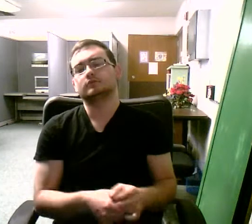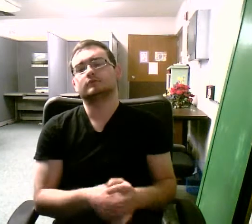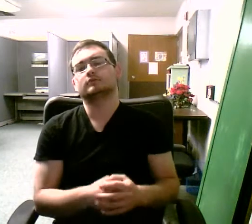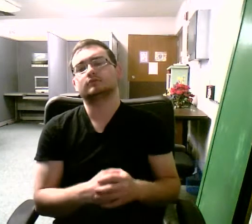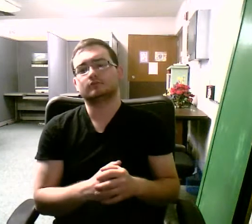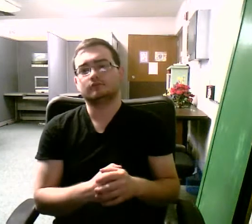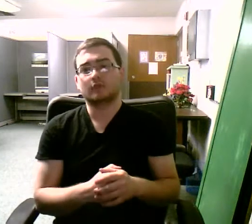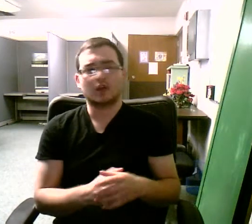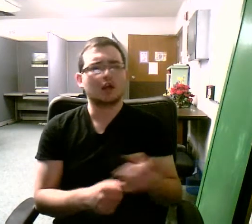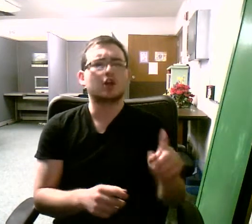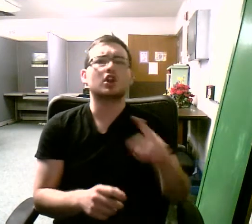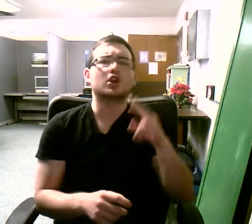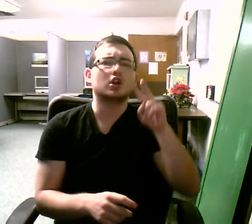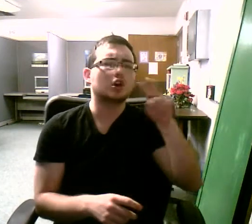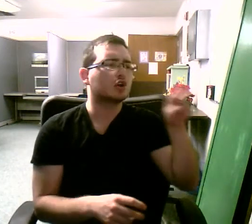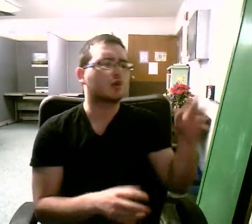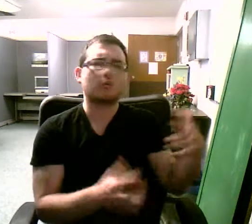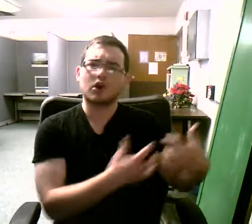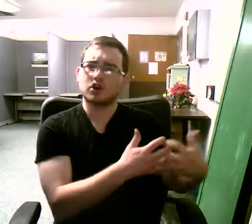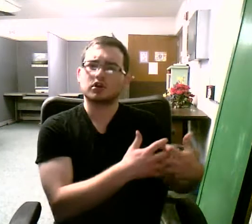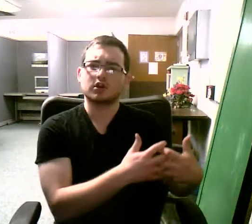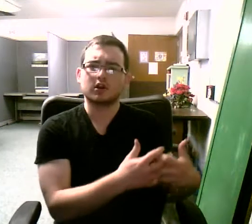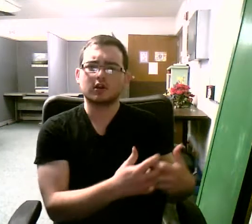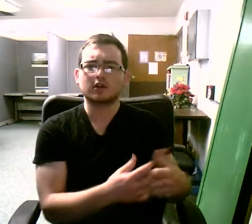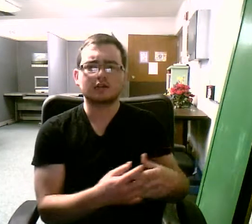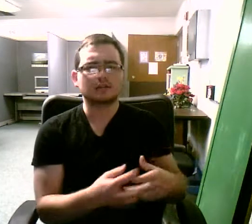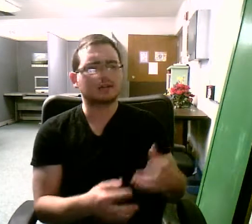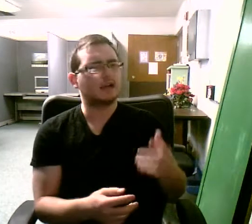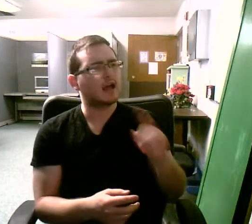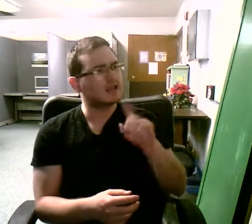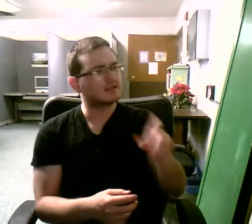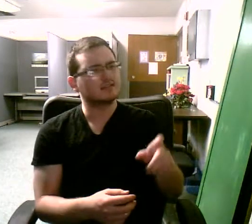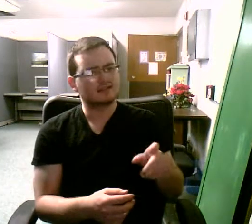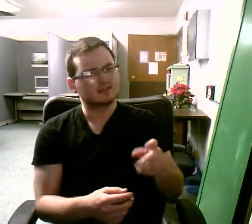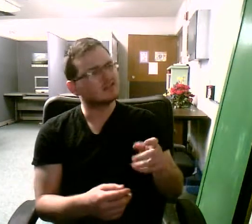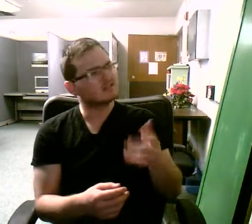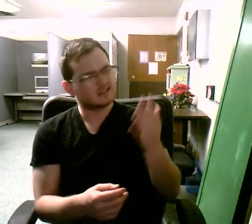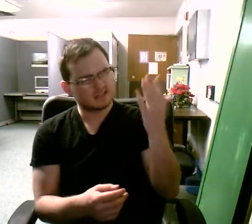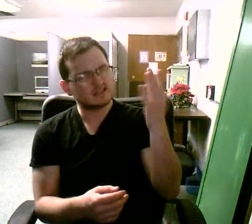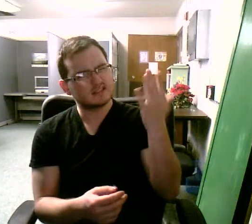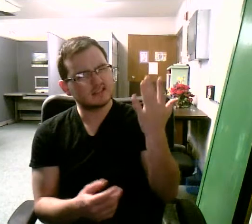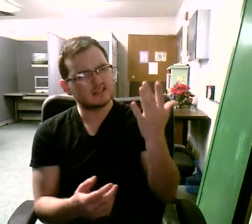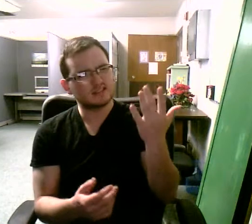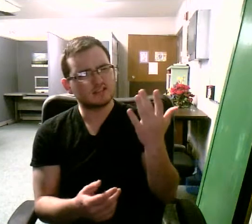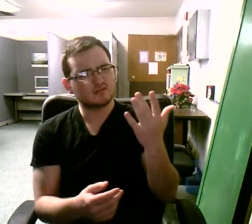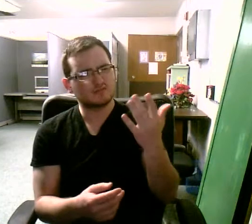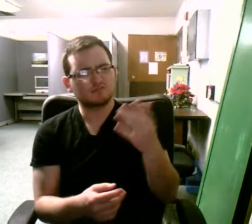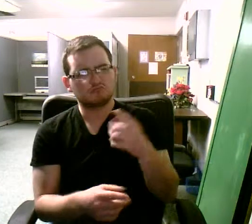this solution reasonable? Does 21 fit in our part whole?